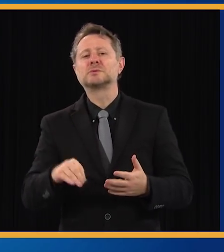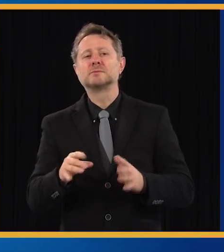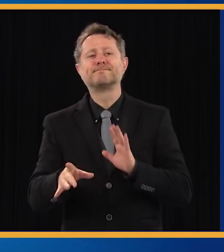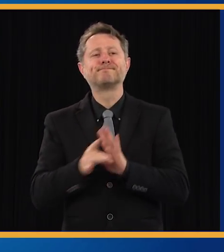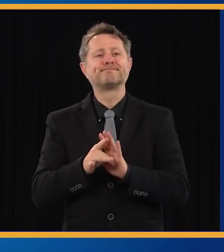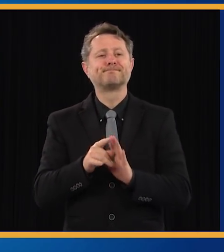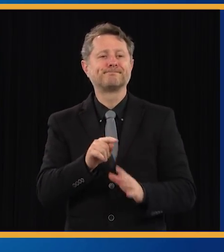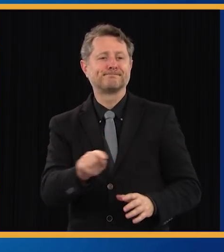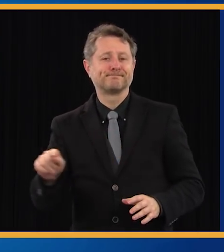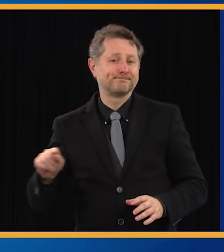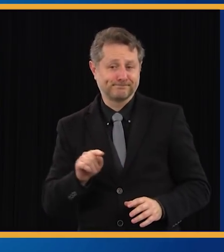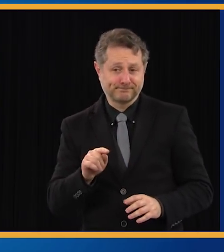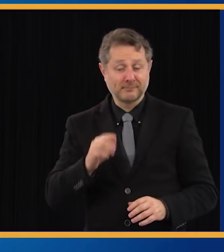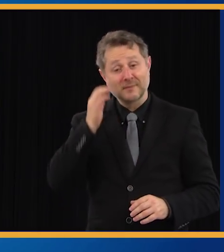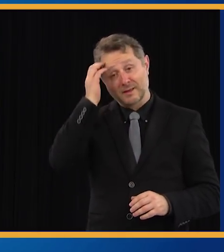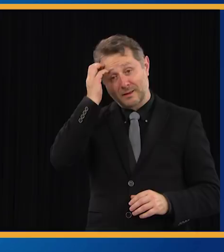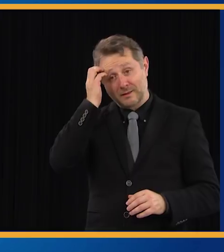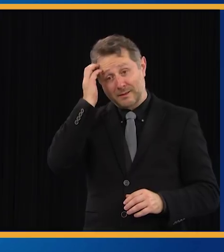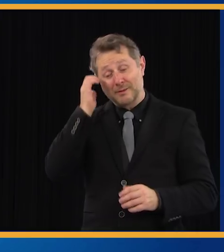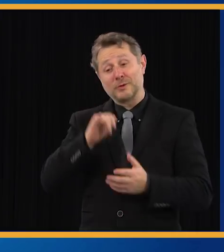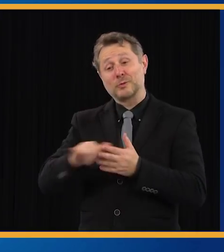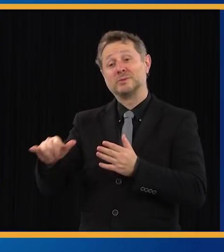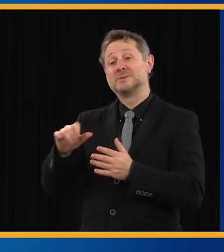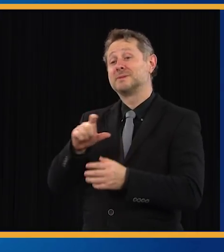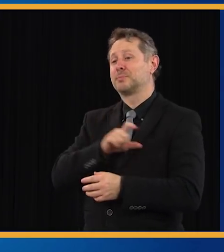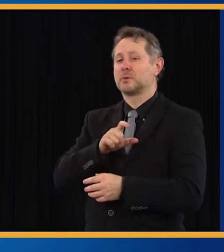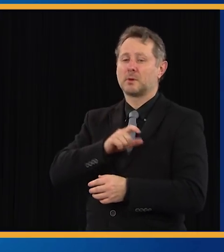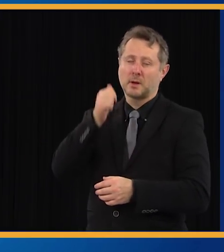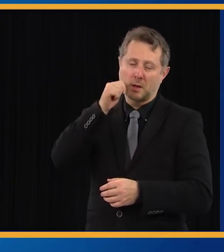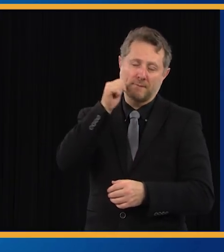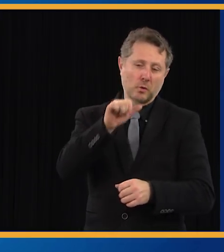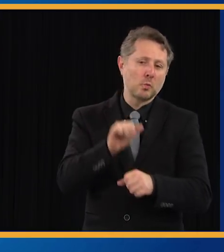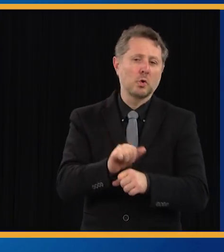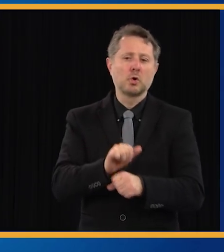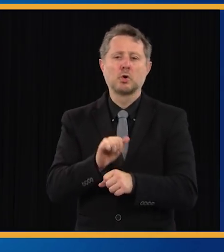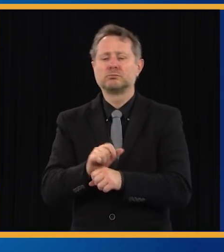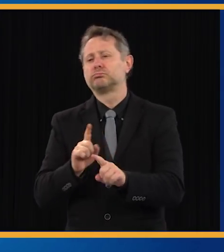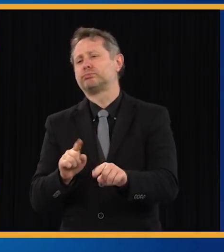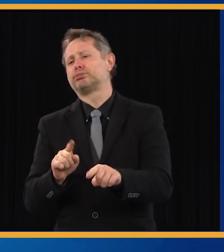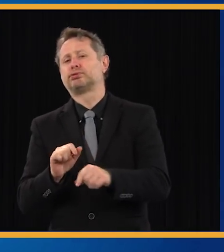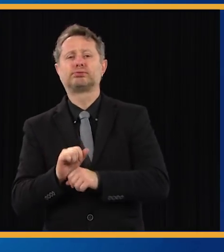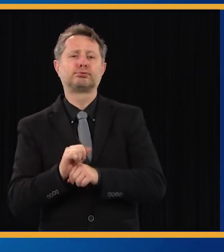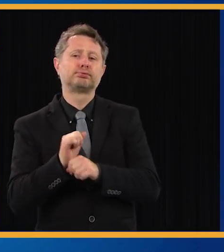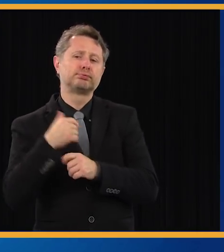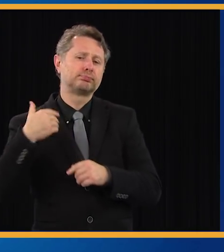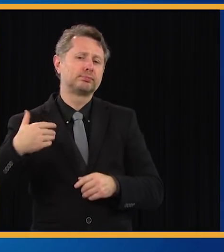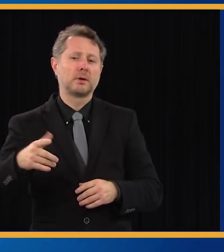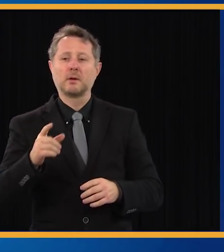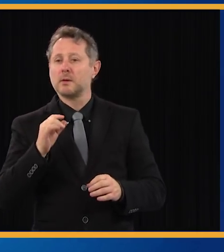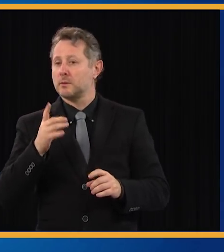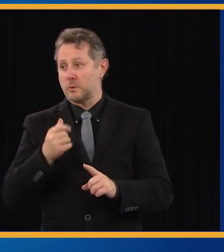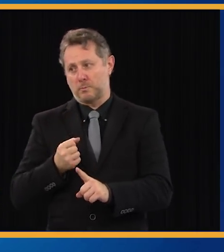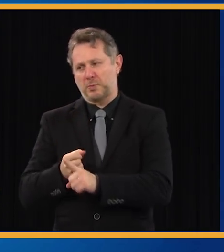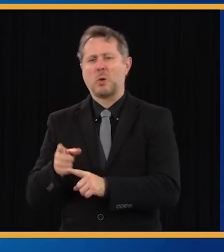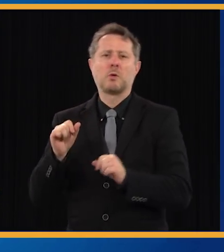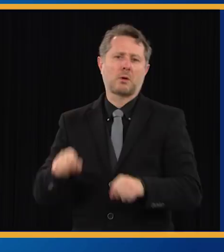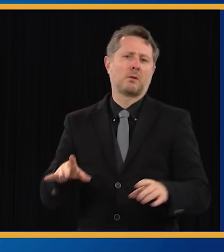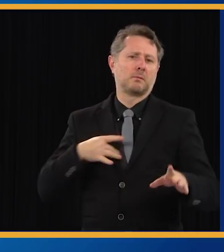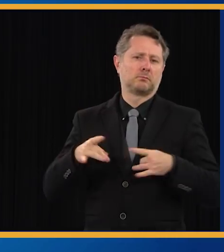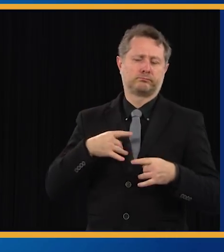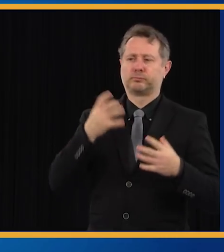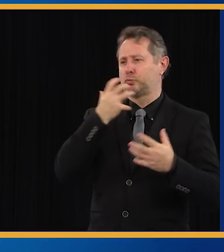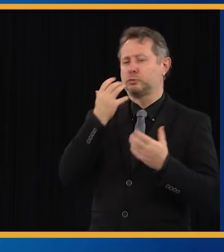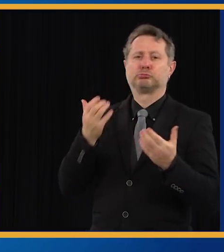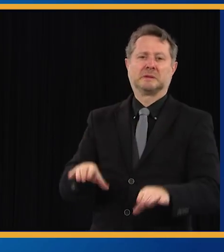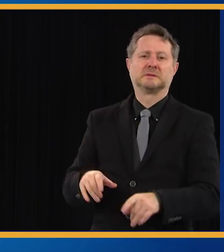NYPD was out there every day, and they paid a terrible toll. The